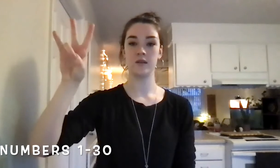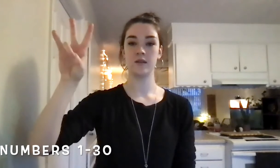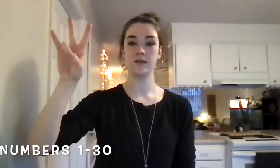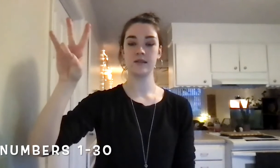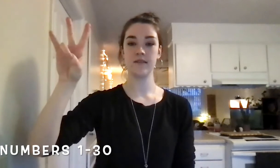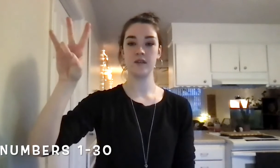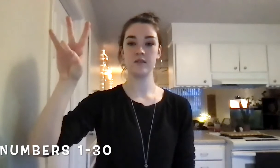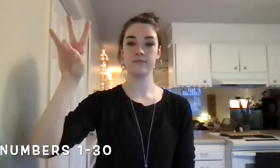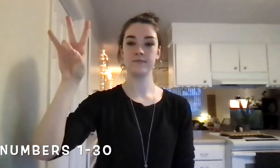7,